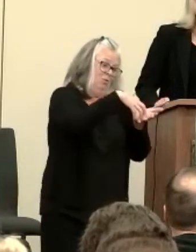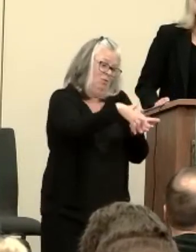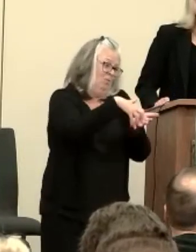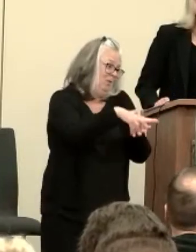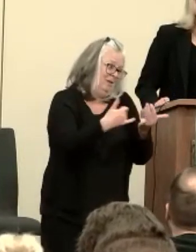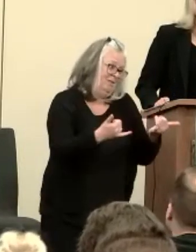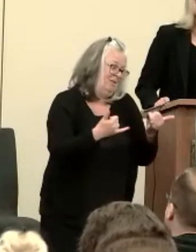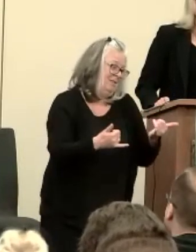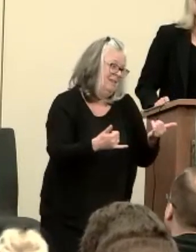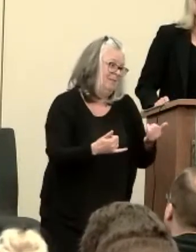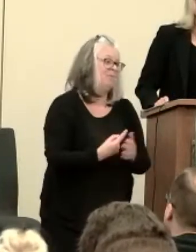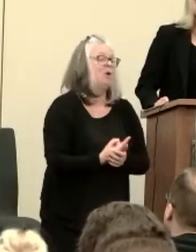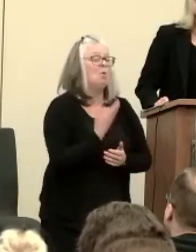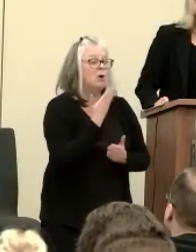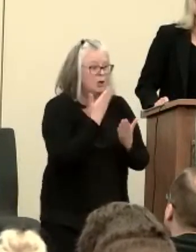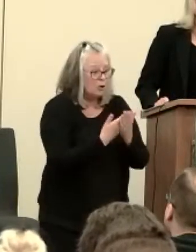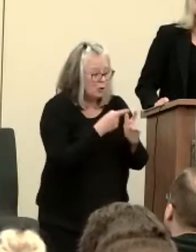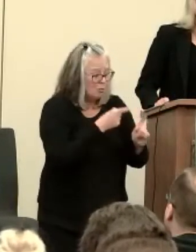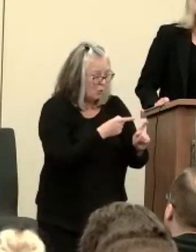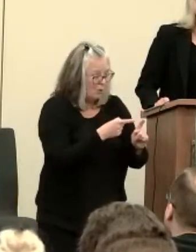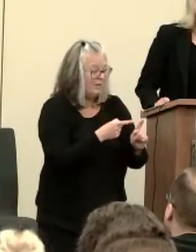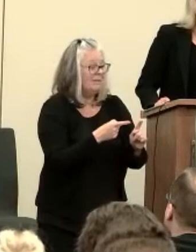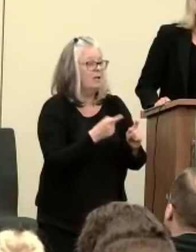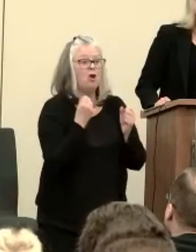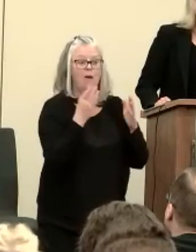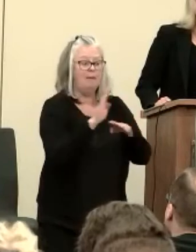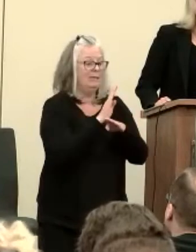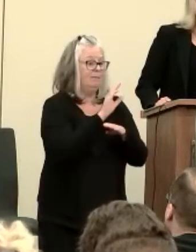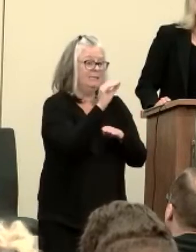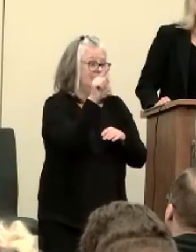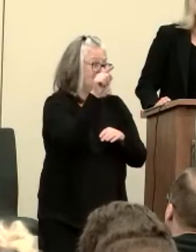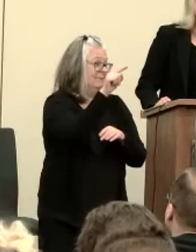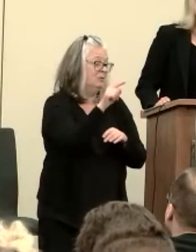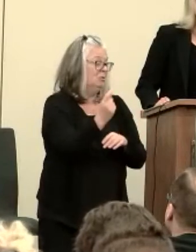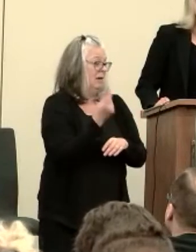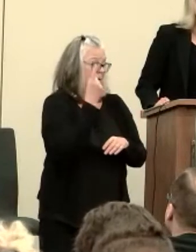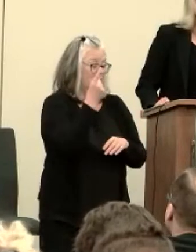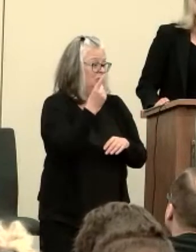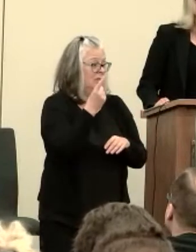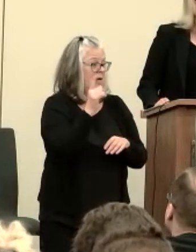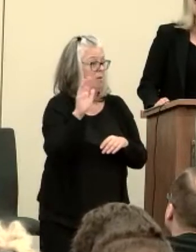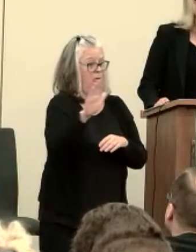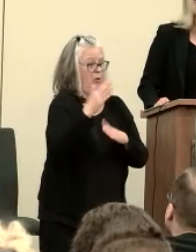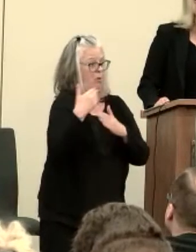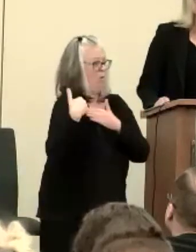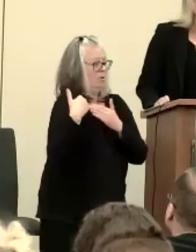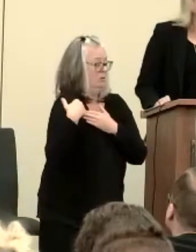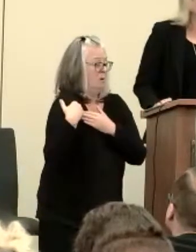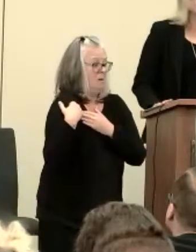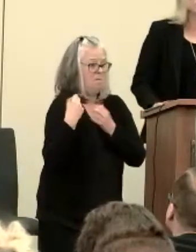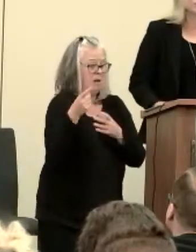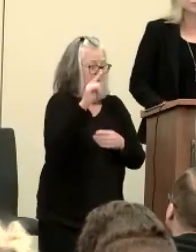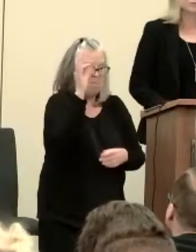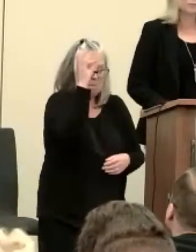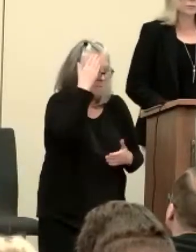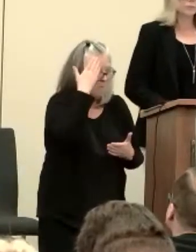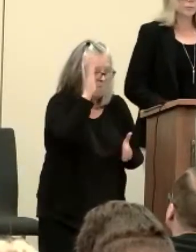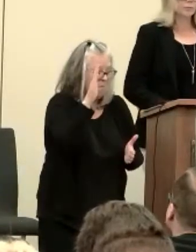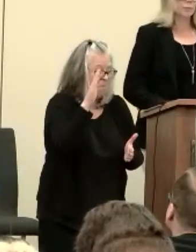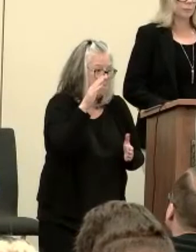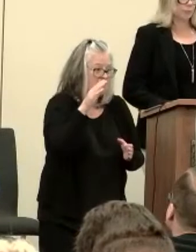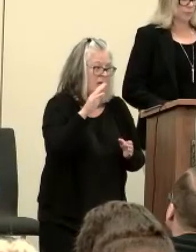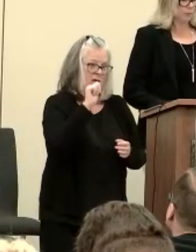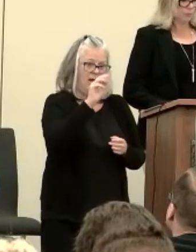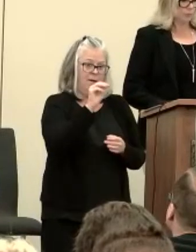think that a really good point is that there aren't a lot of businesses that do understand what their responsibilities are in respect of